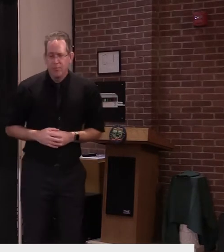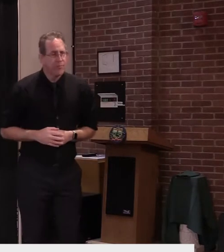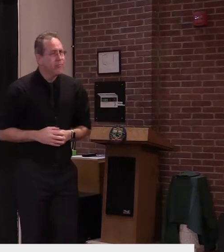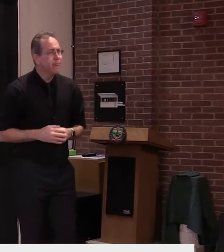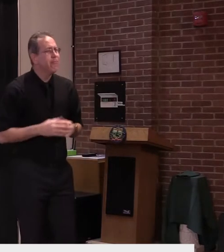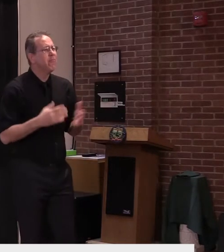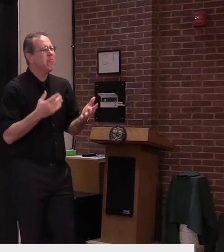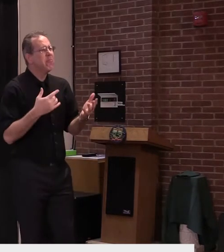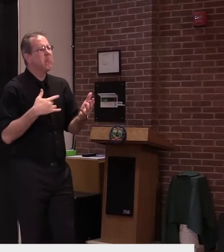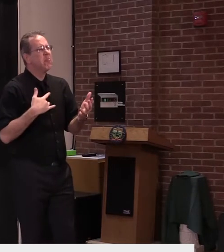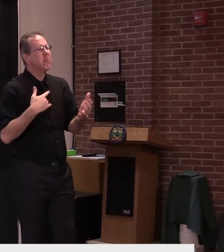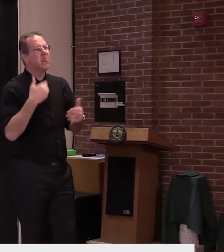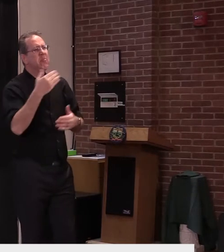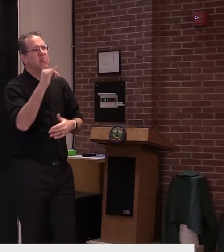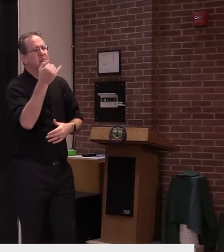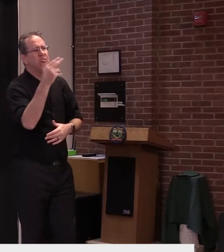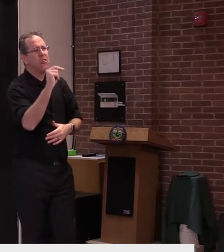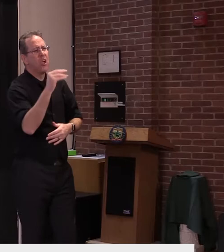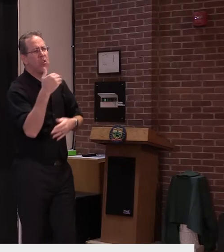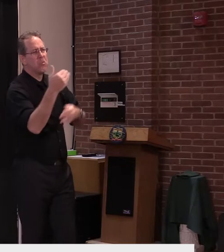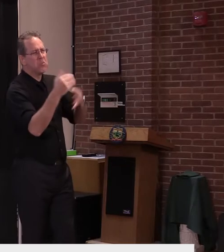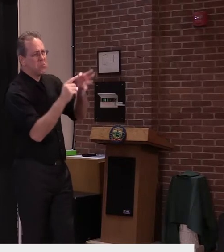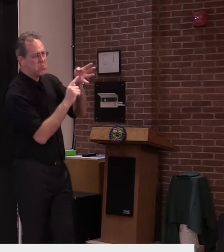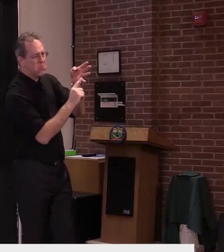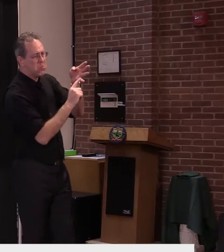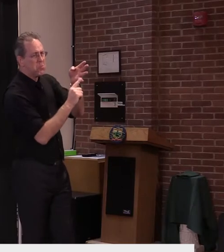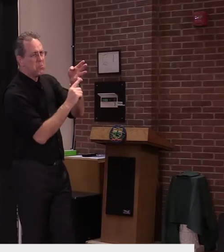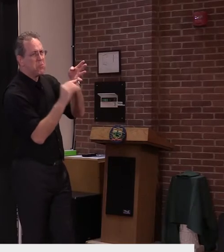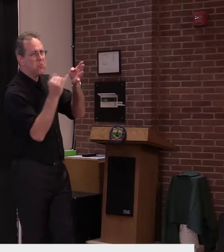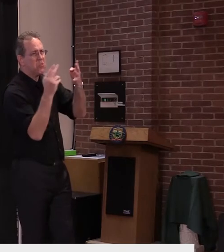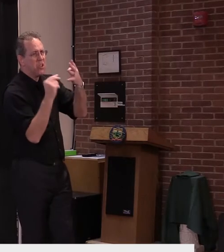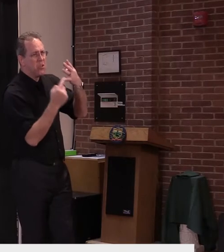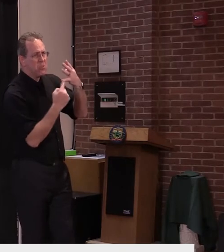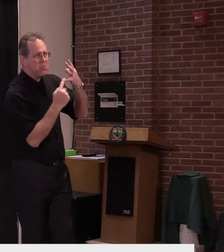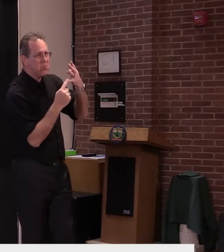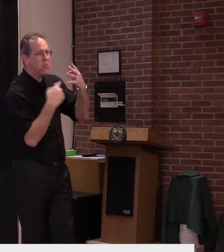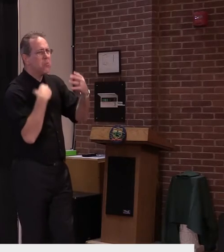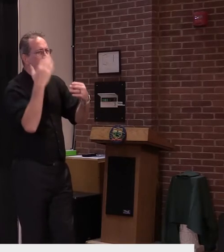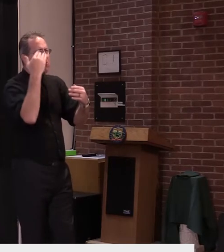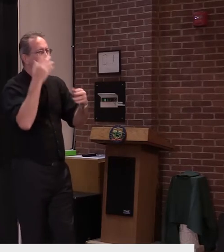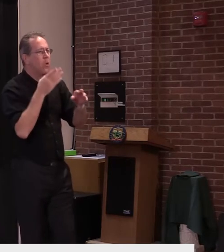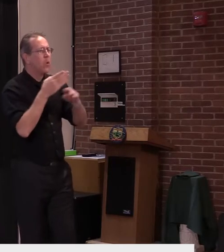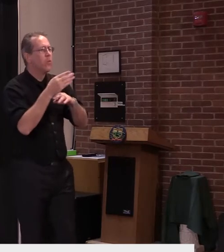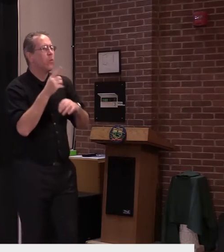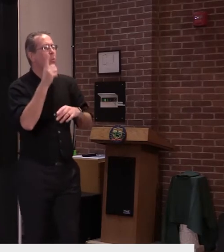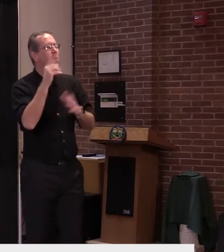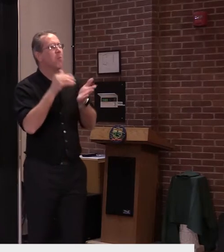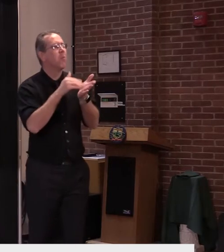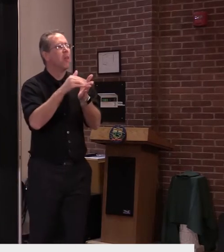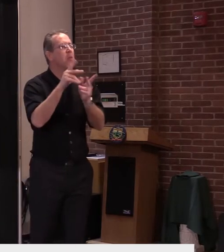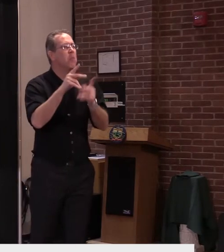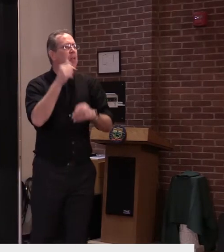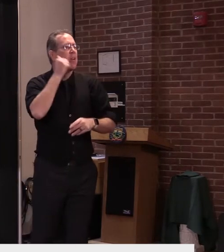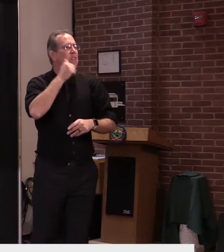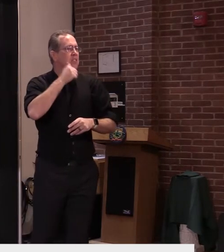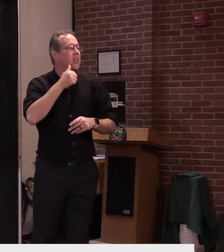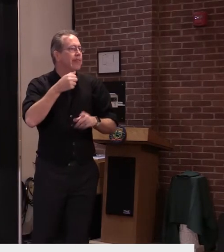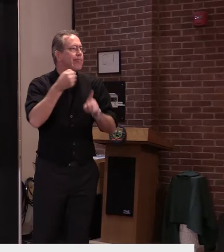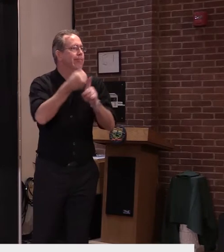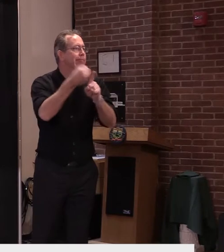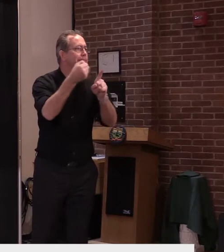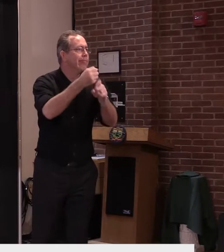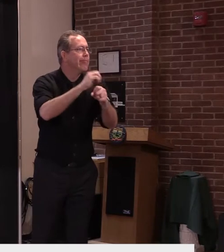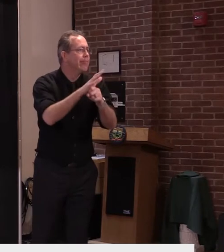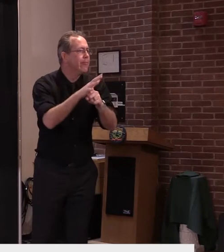getting to over a million cases reported a day. But then the good news is that some point there, toward the beginning of February, the end of January,